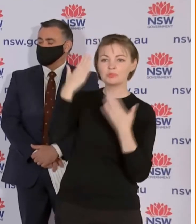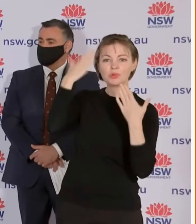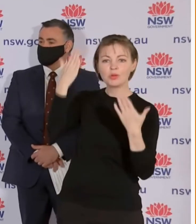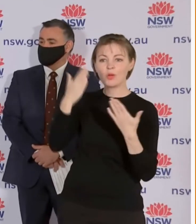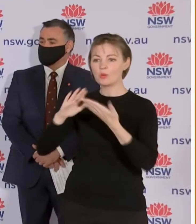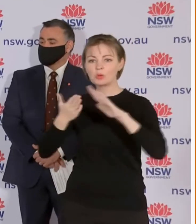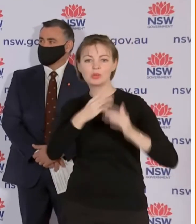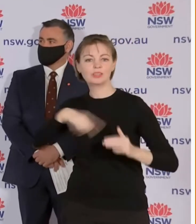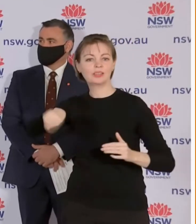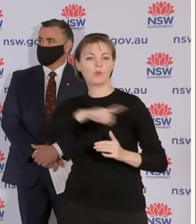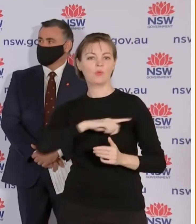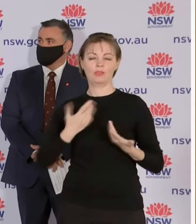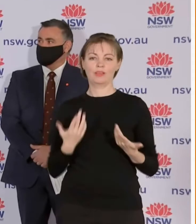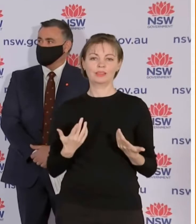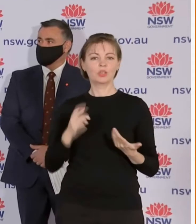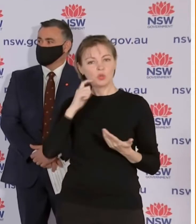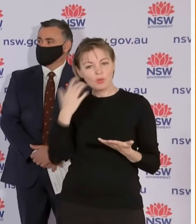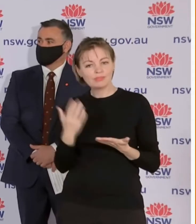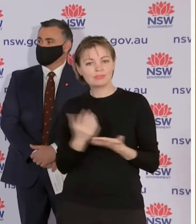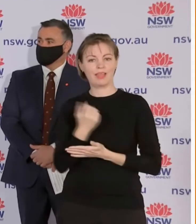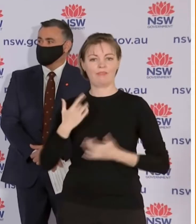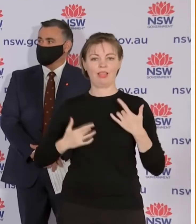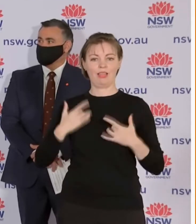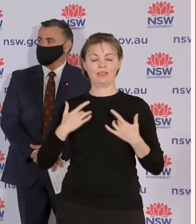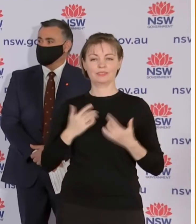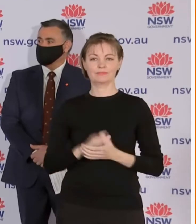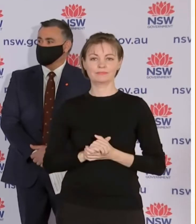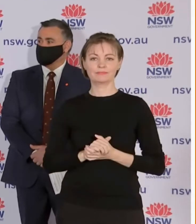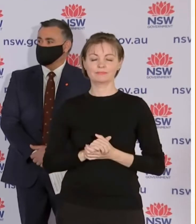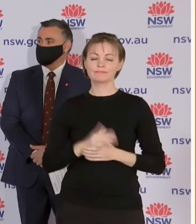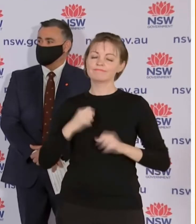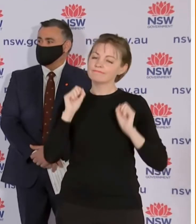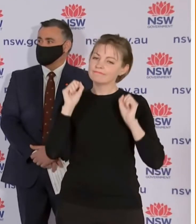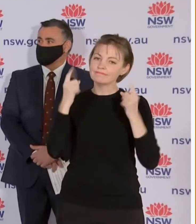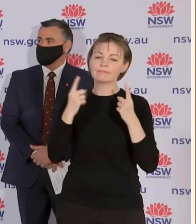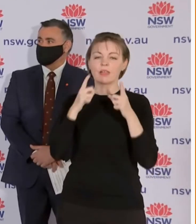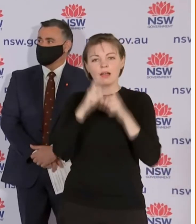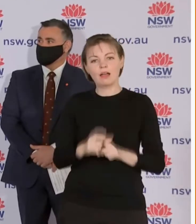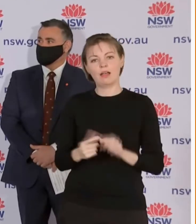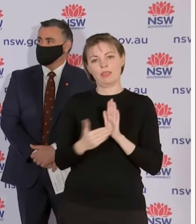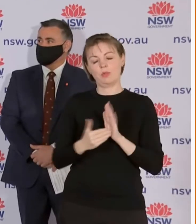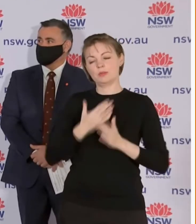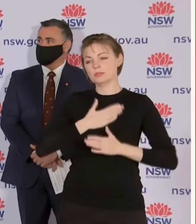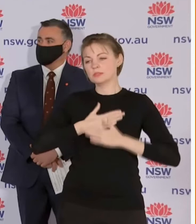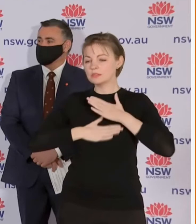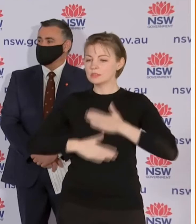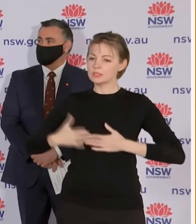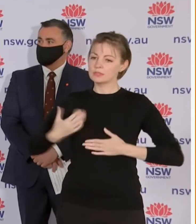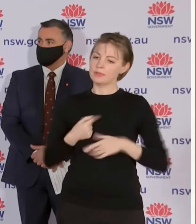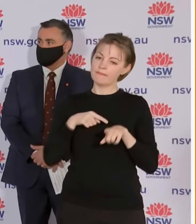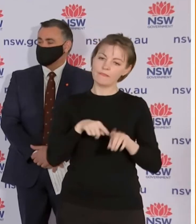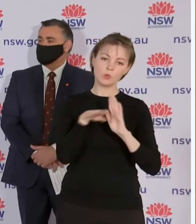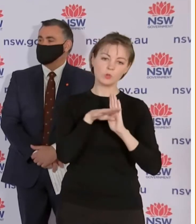lives. So I know that the restrictions are really hard. We all want things to get back to normal, but we have to stay the course. So please, book